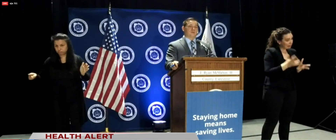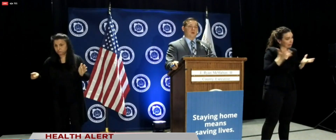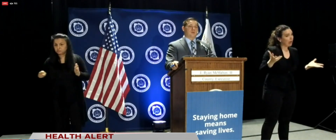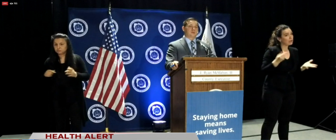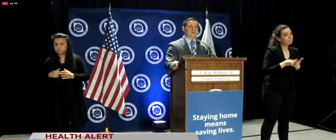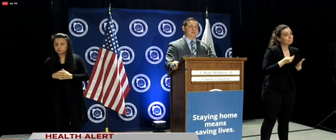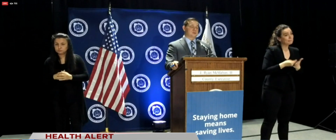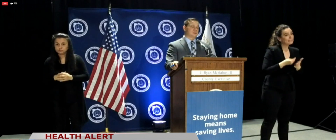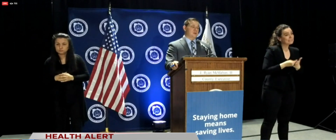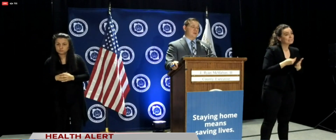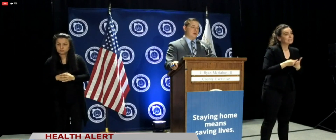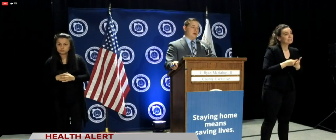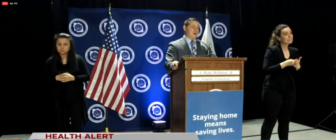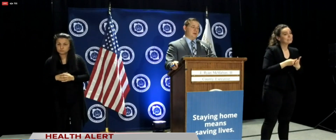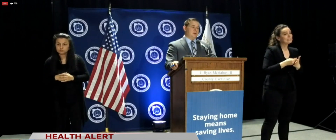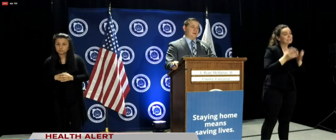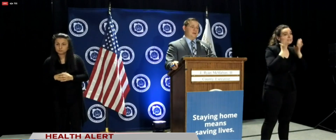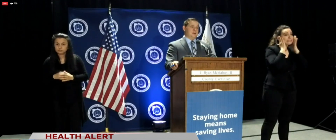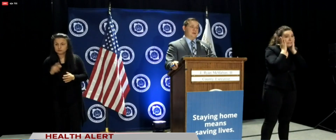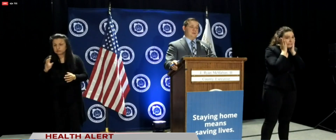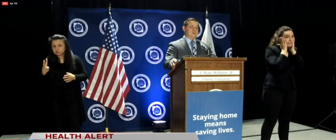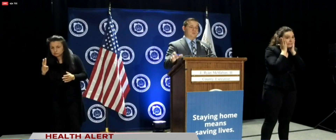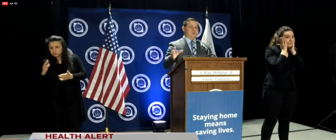planning for all these things. And